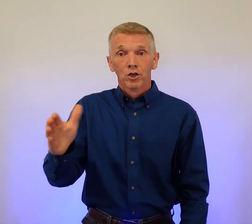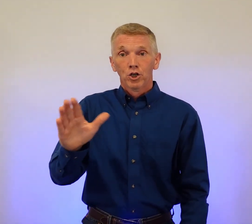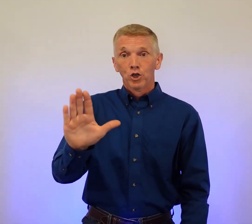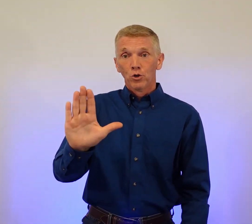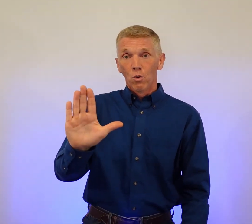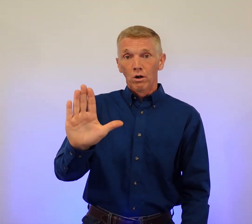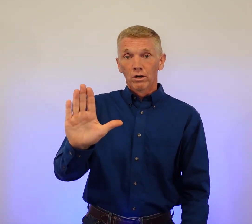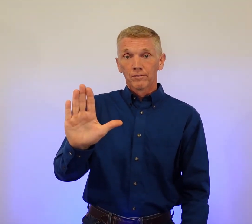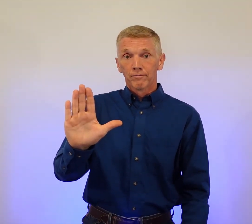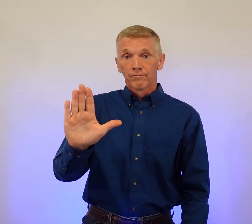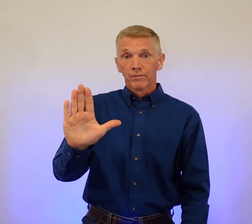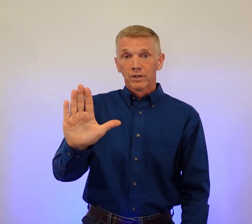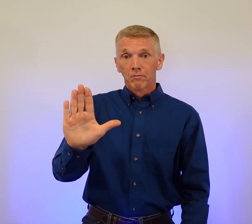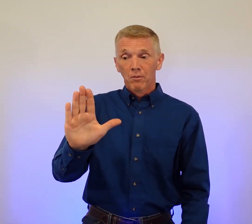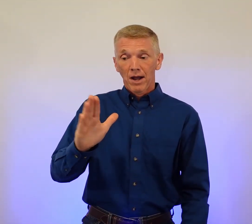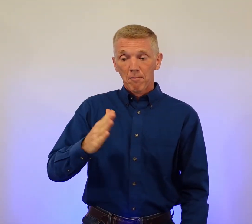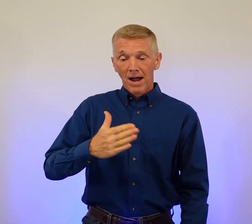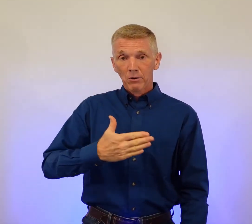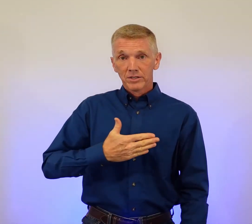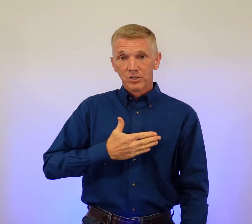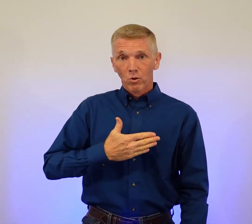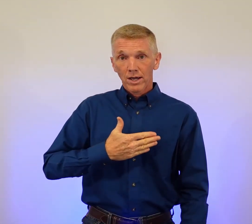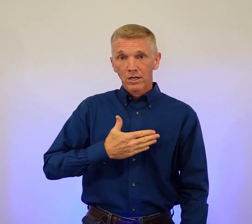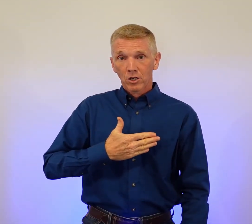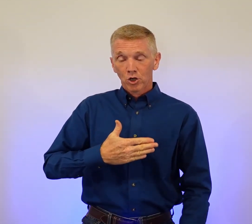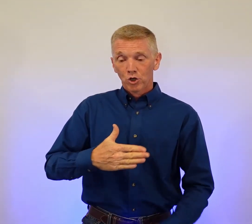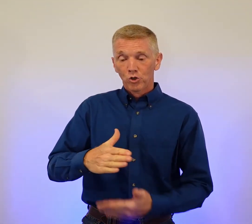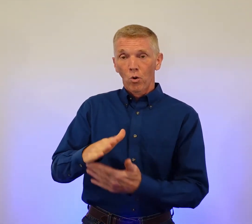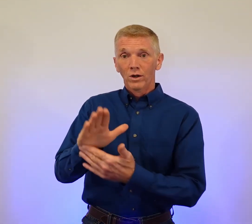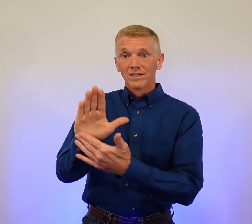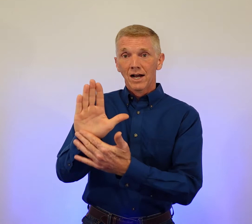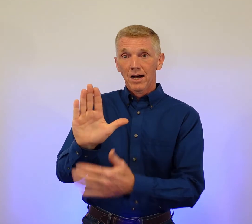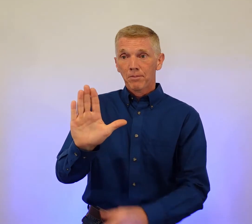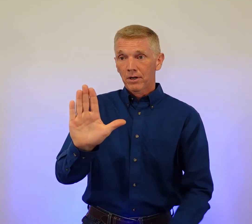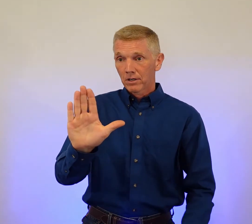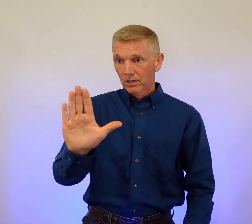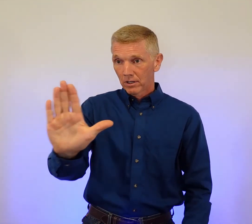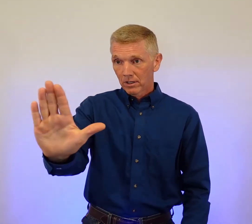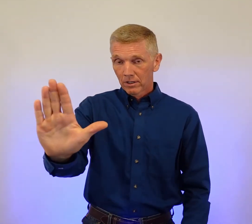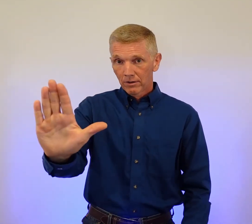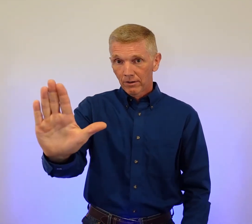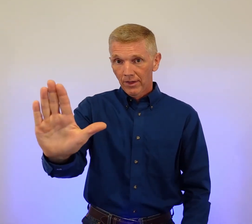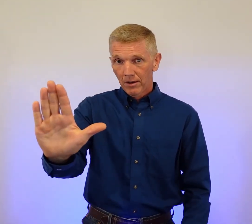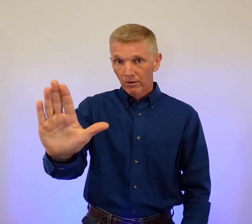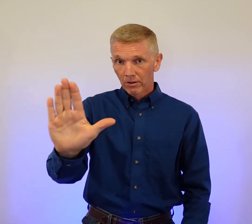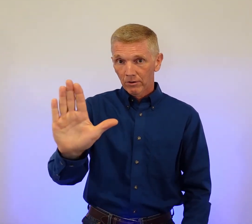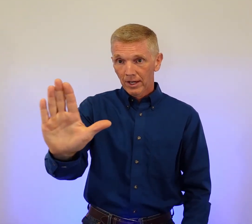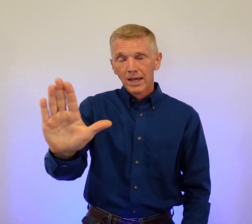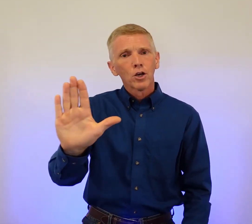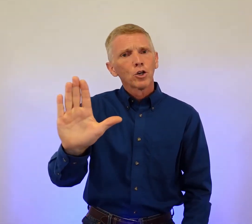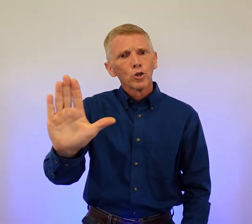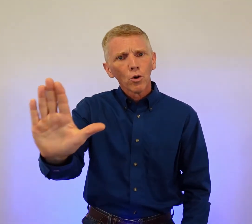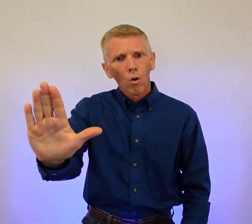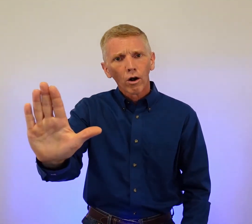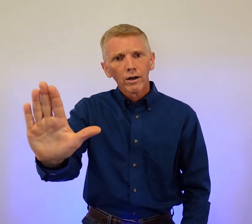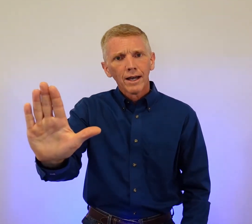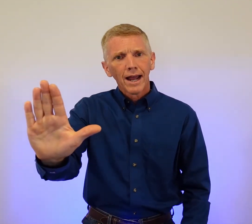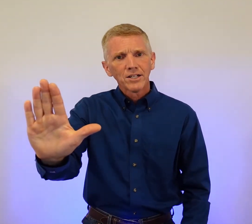Your. Remember how my was this way? Your is up, there, okay? Your, and you see I'm already